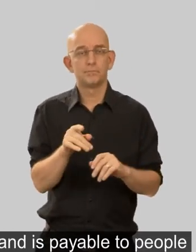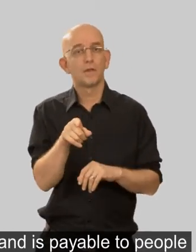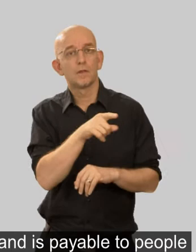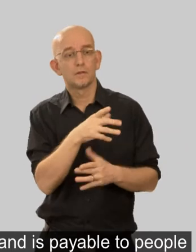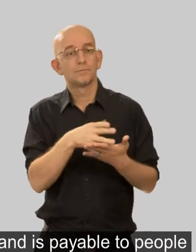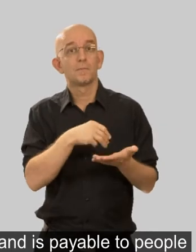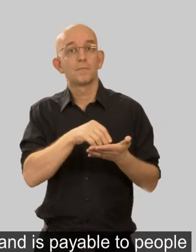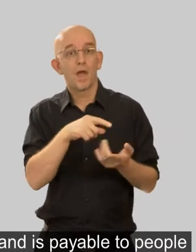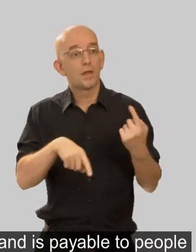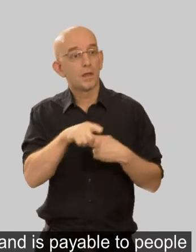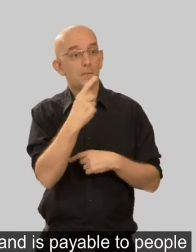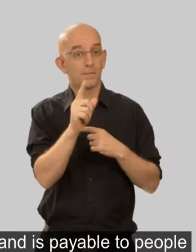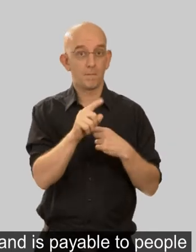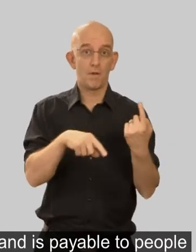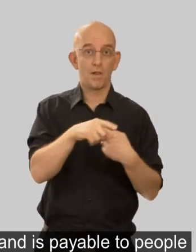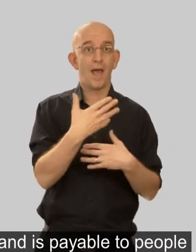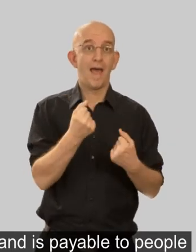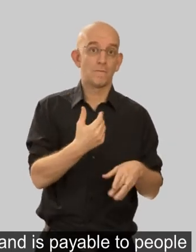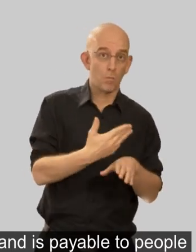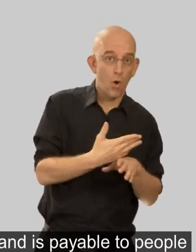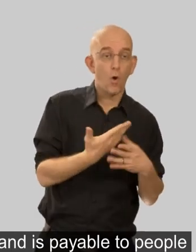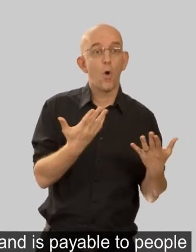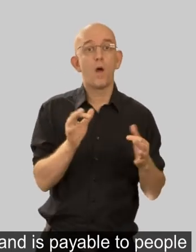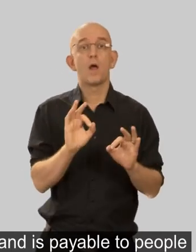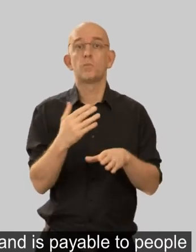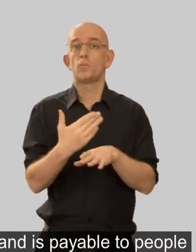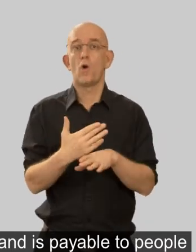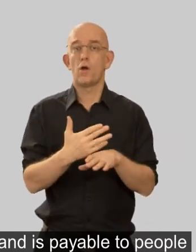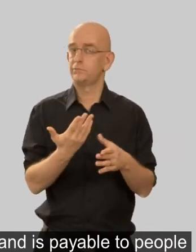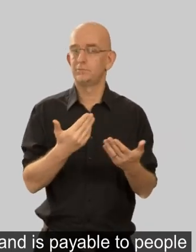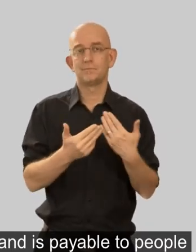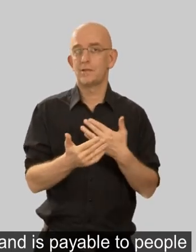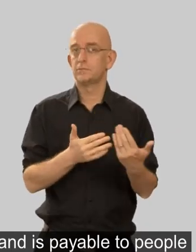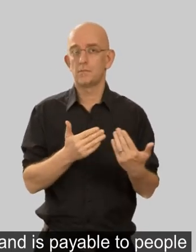and is payable to people who are both in and out of work.